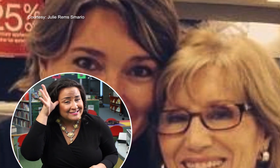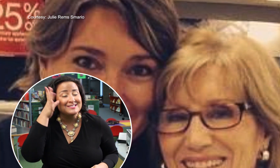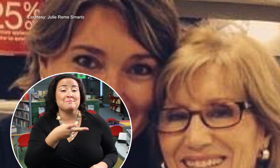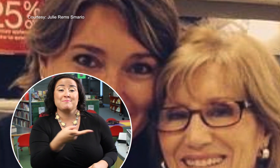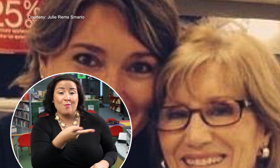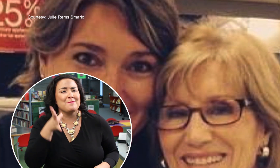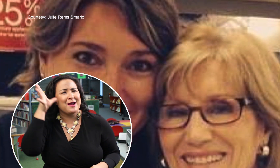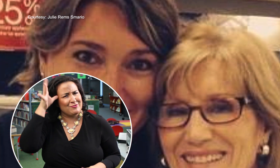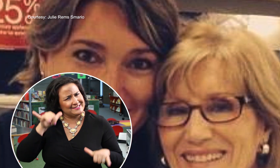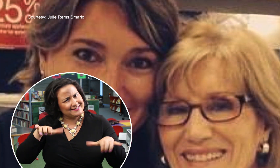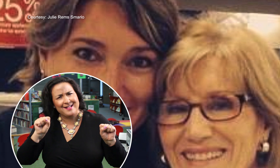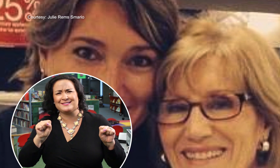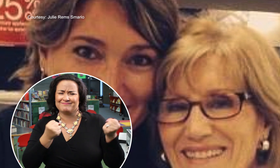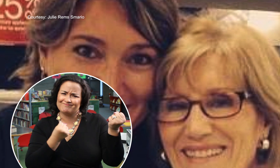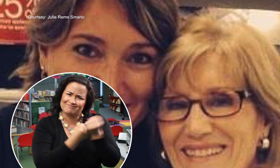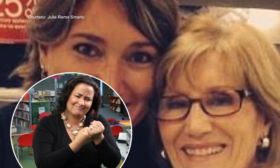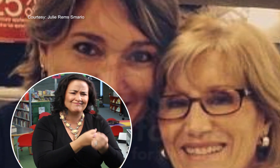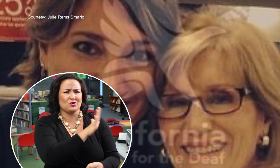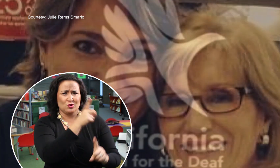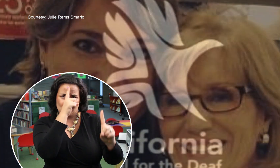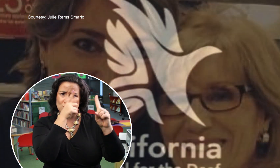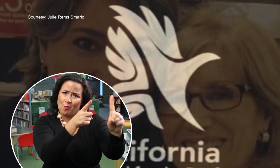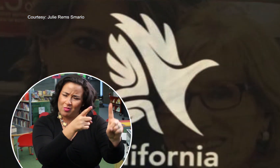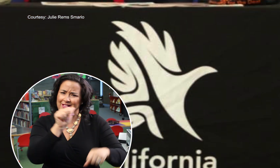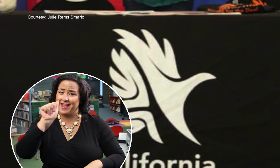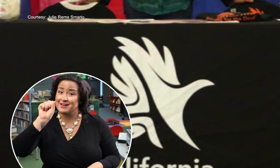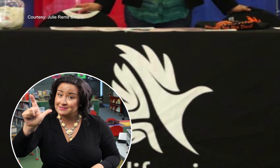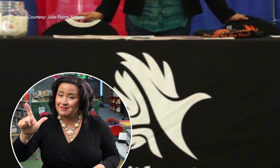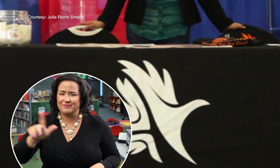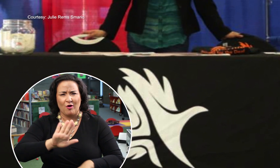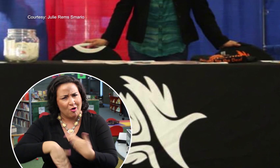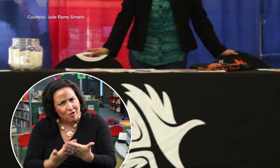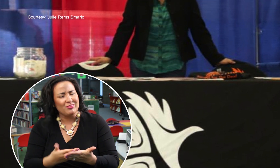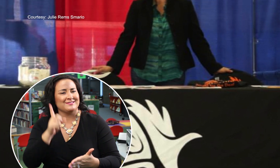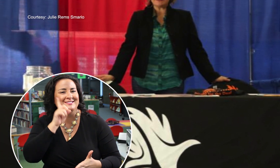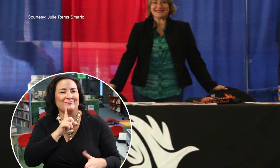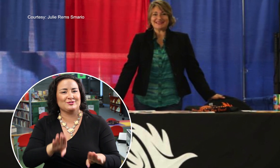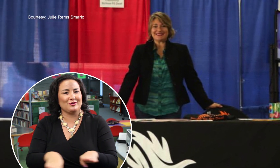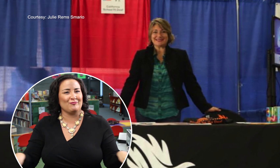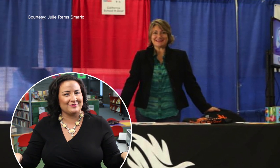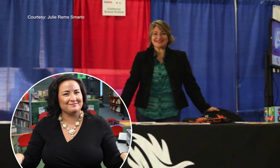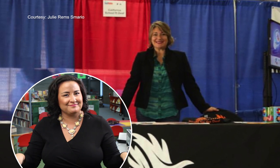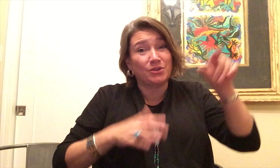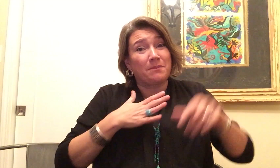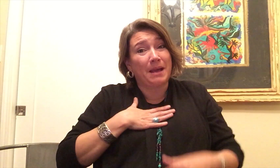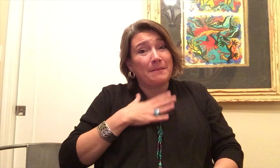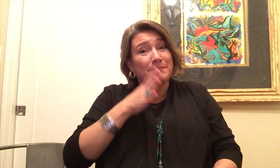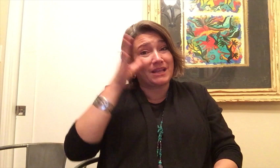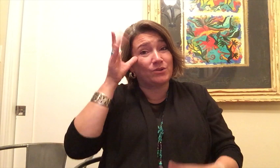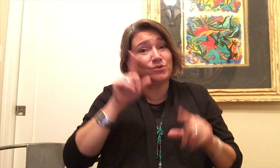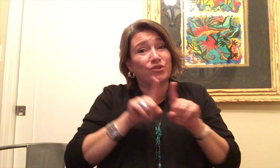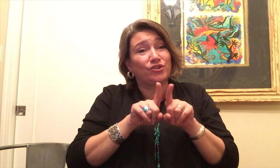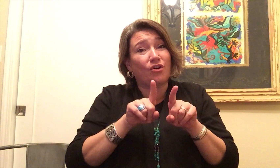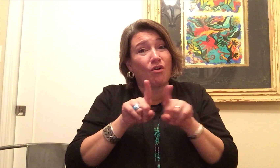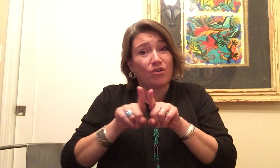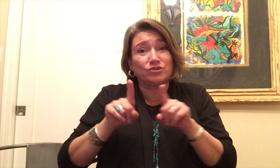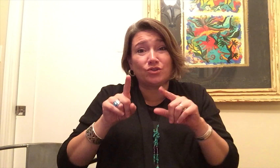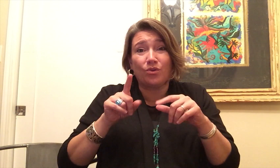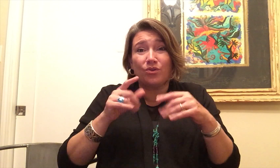too decided to support her goals of American Sign Language for all deaf children. My parents, they too